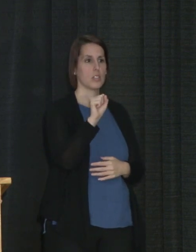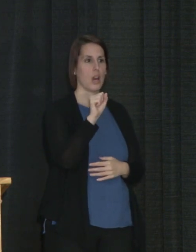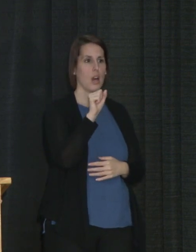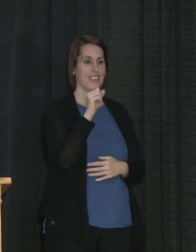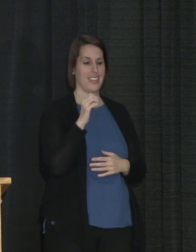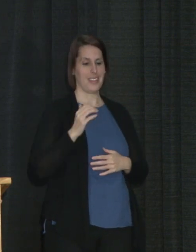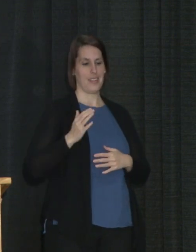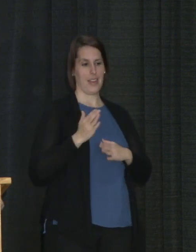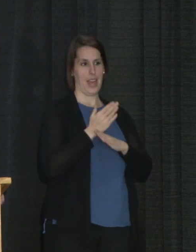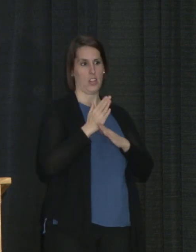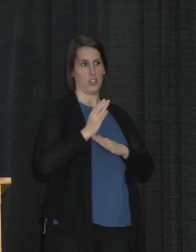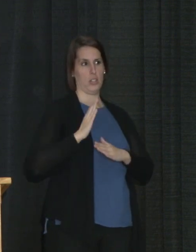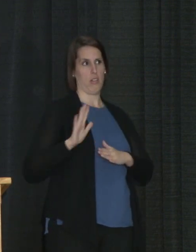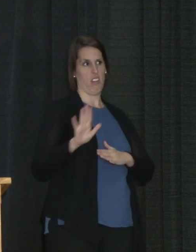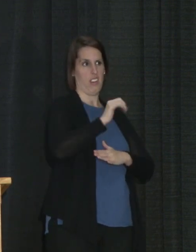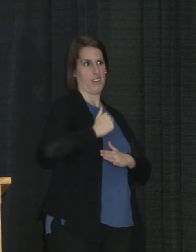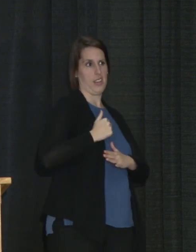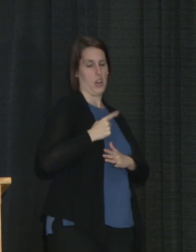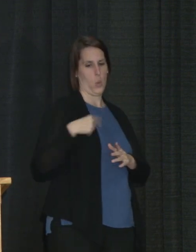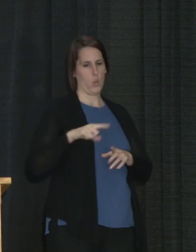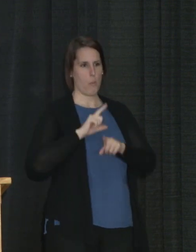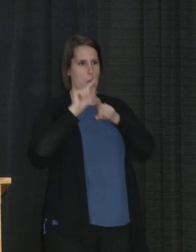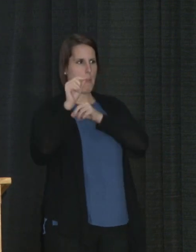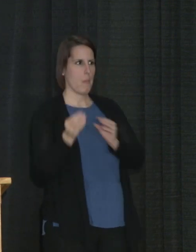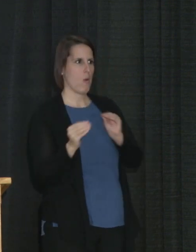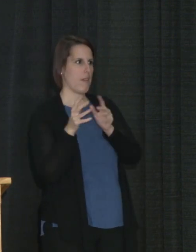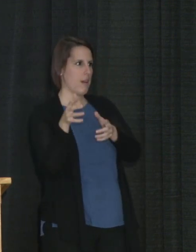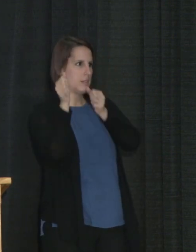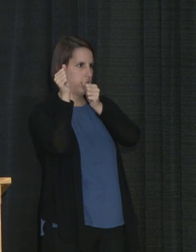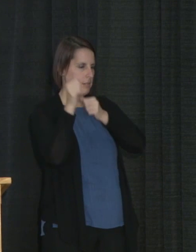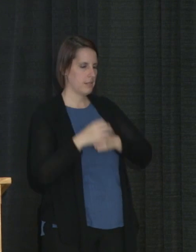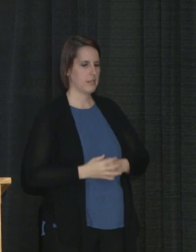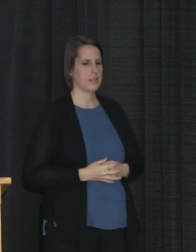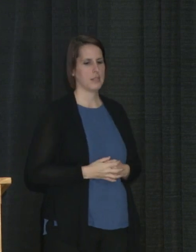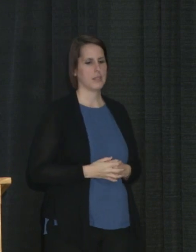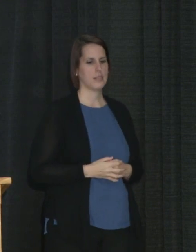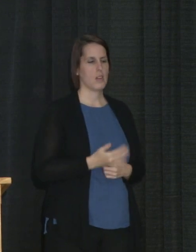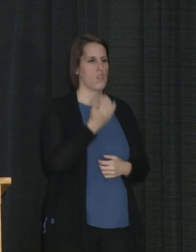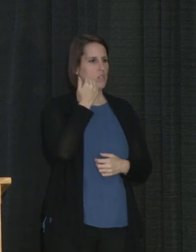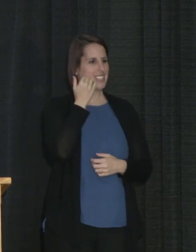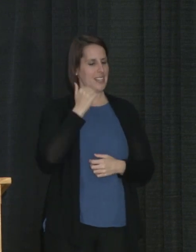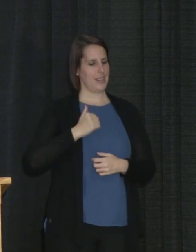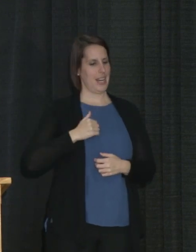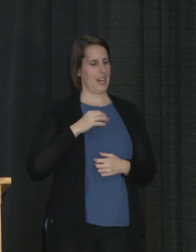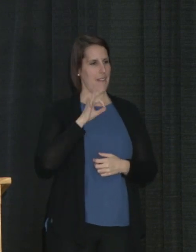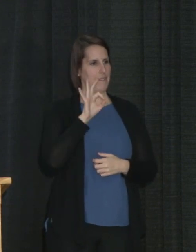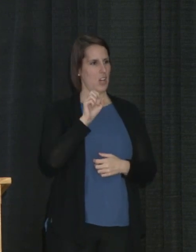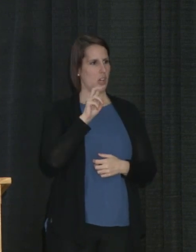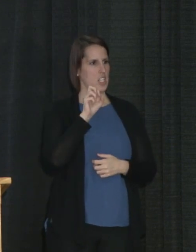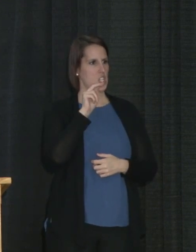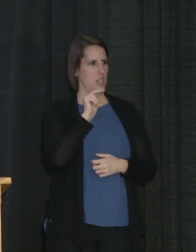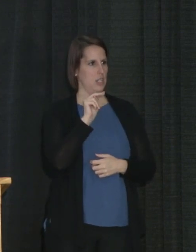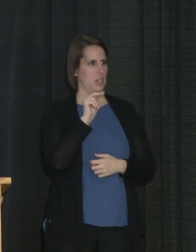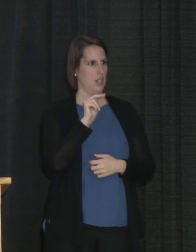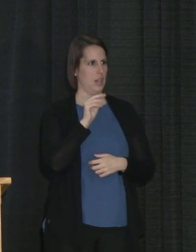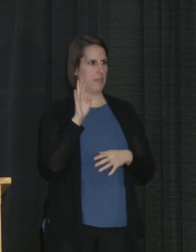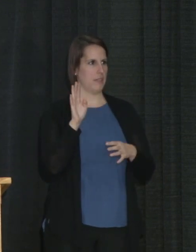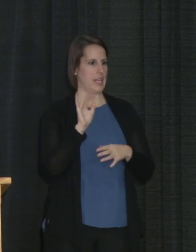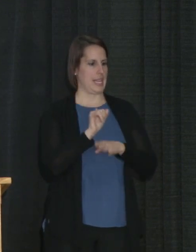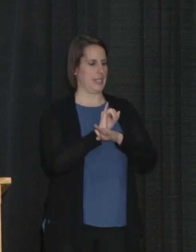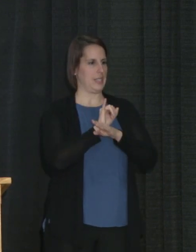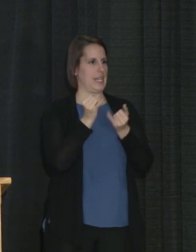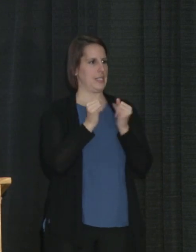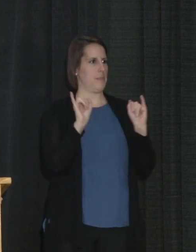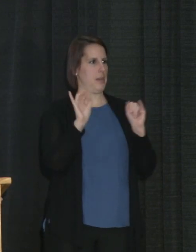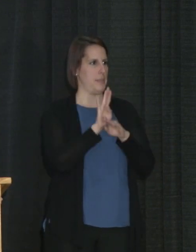average. And most recently, the Canadian Federation of Independent Business reported that Nova Scotia's small business